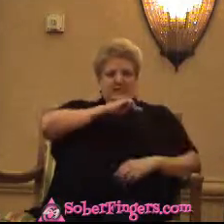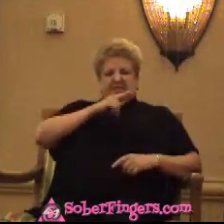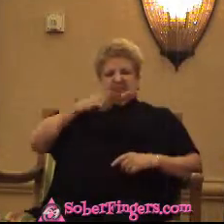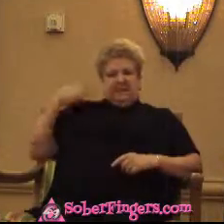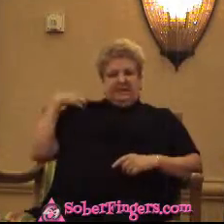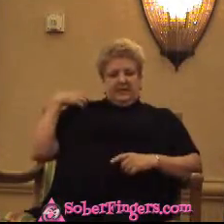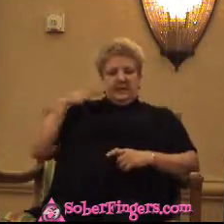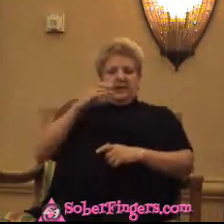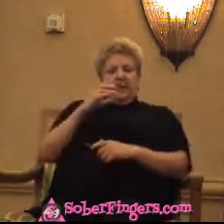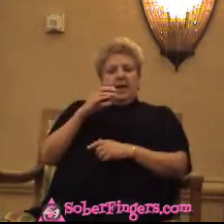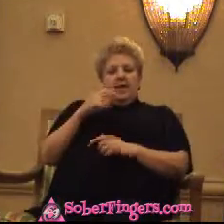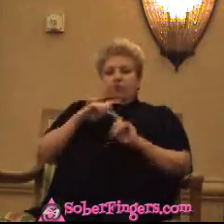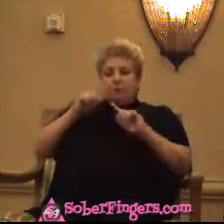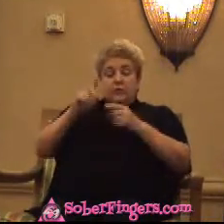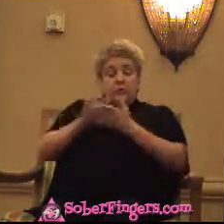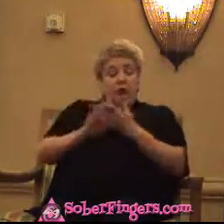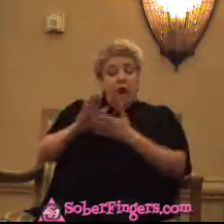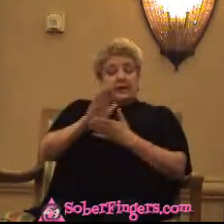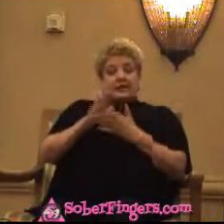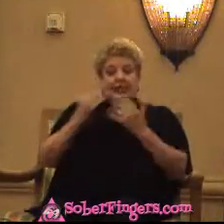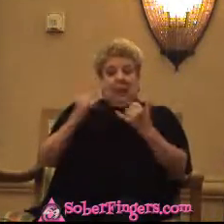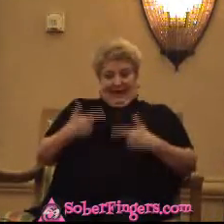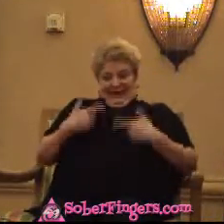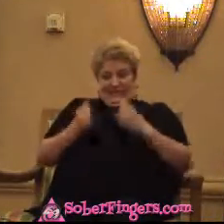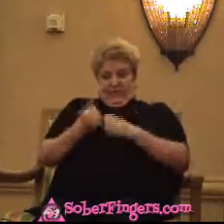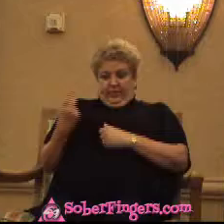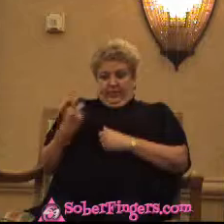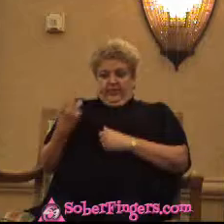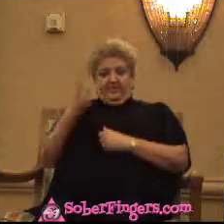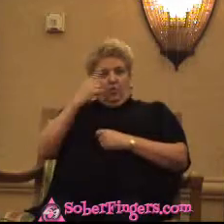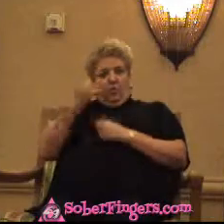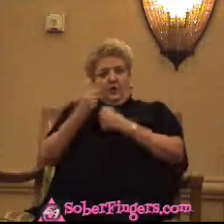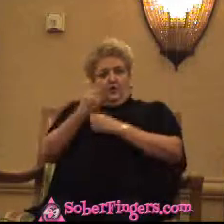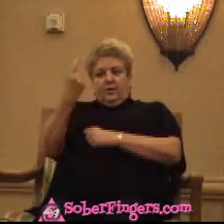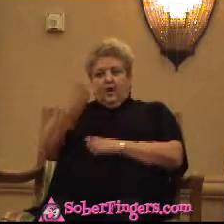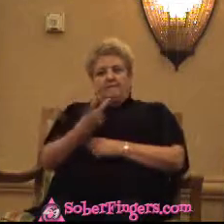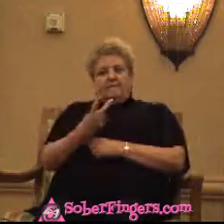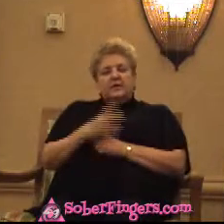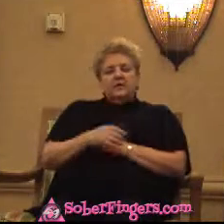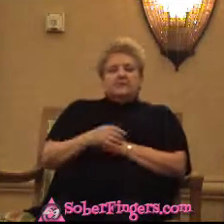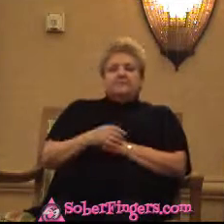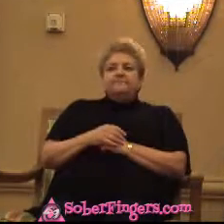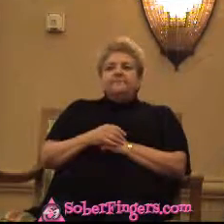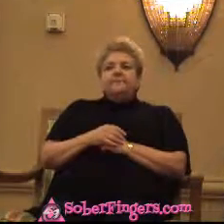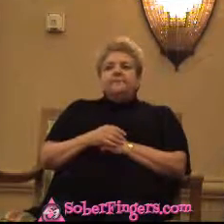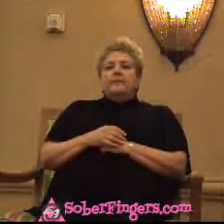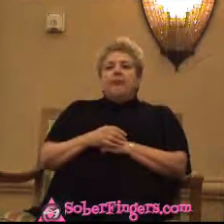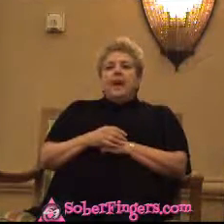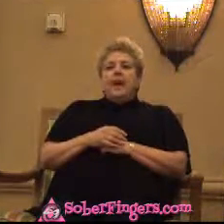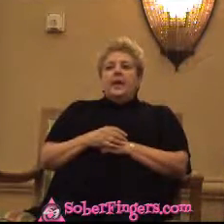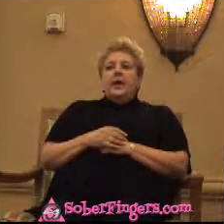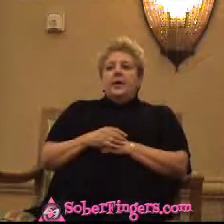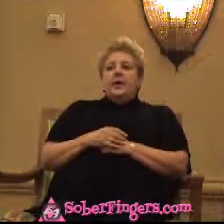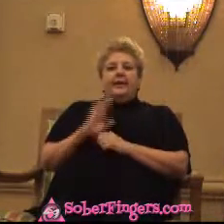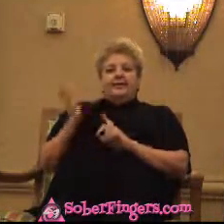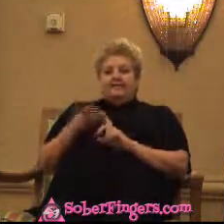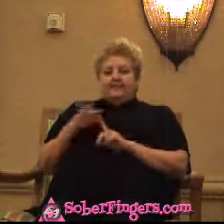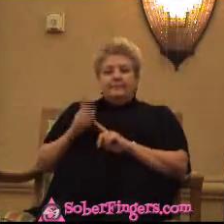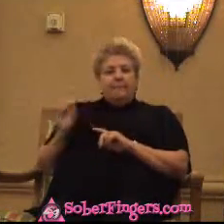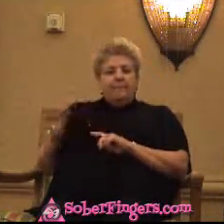college, went into the Marines, became a captain. As a matter of fact, I talked him into going back into the reserves when he came and stayed with us.